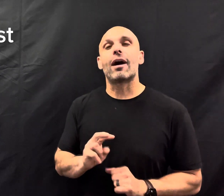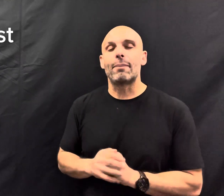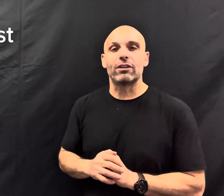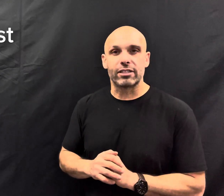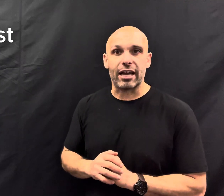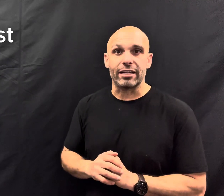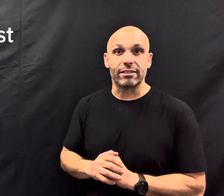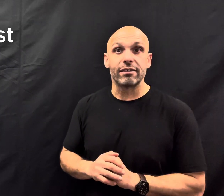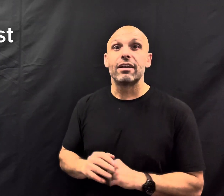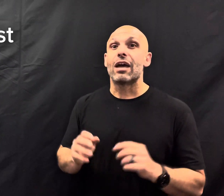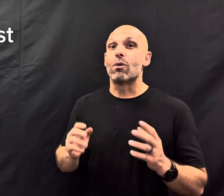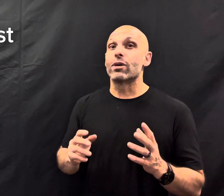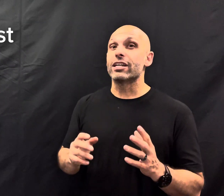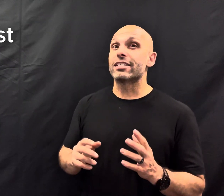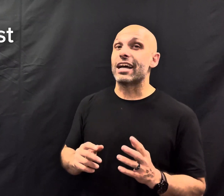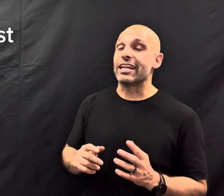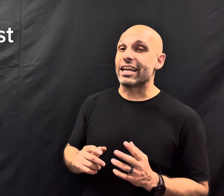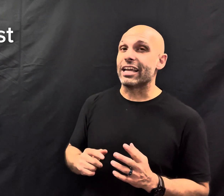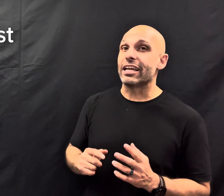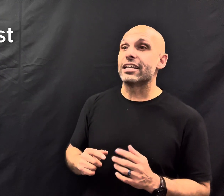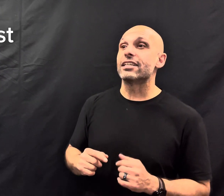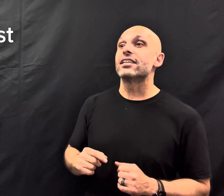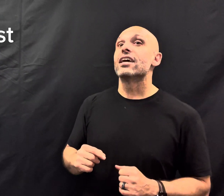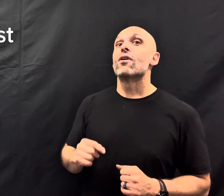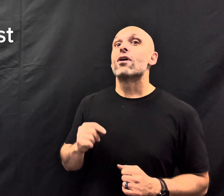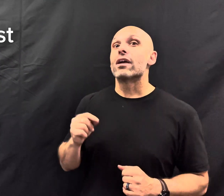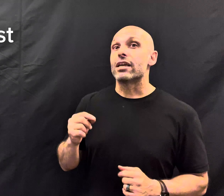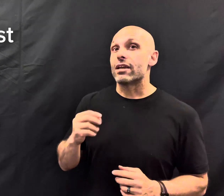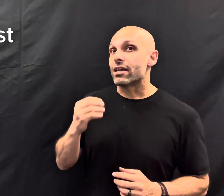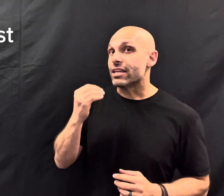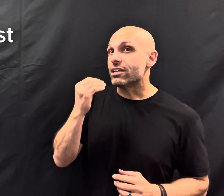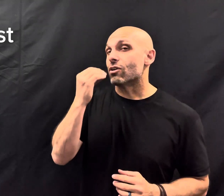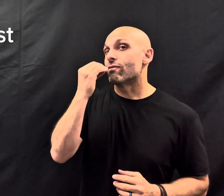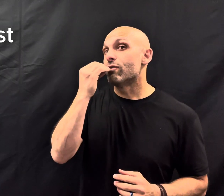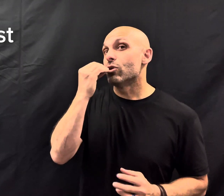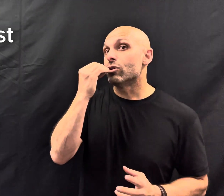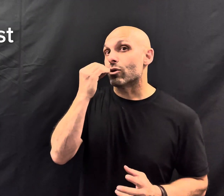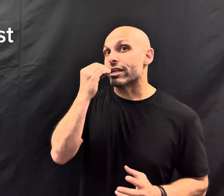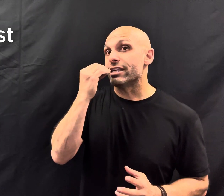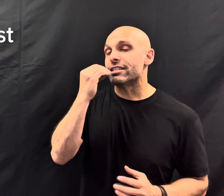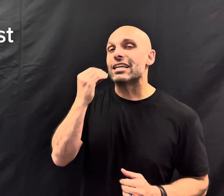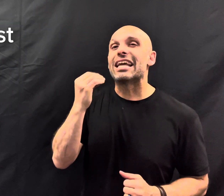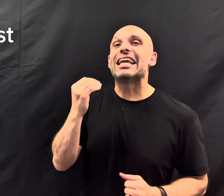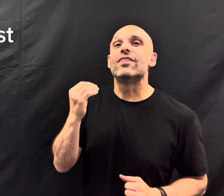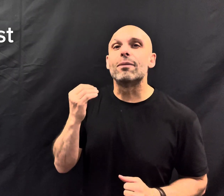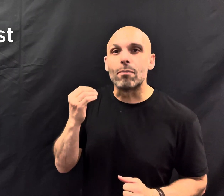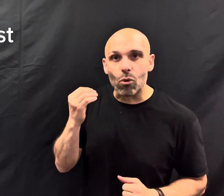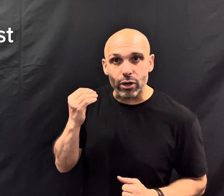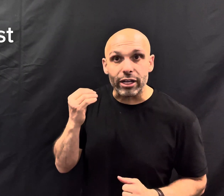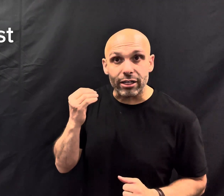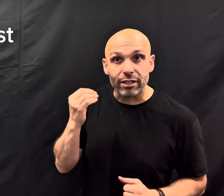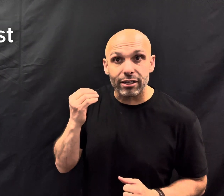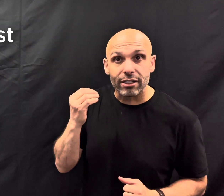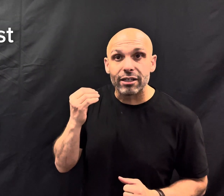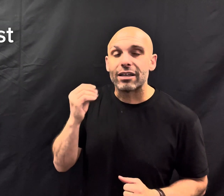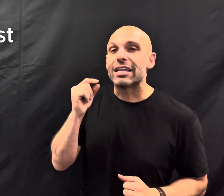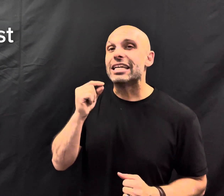compound signs. And what we're going to sign is eat or food or eat in the morning, eat